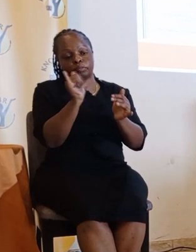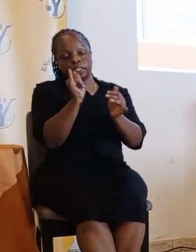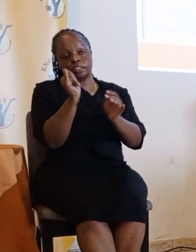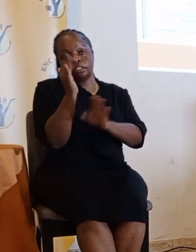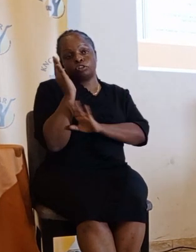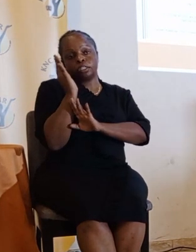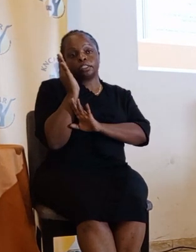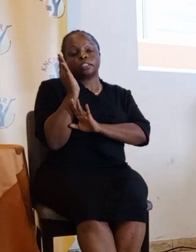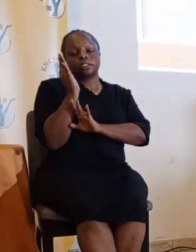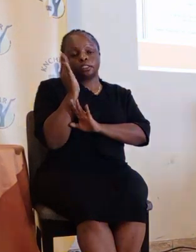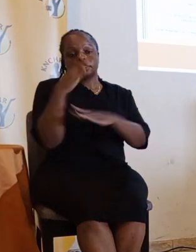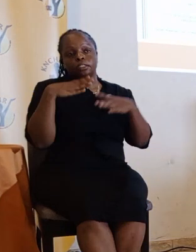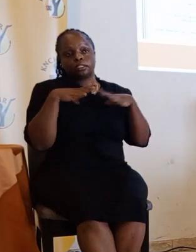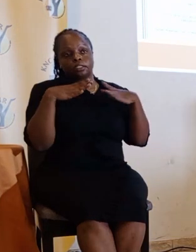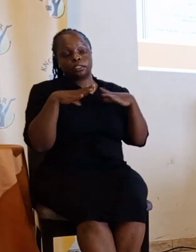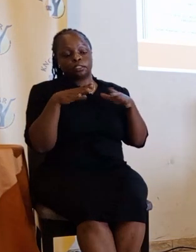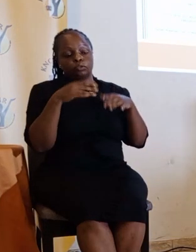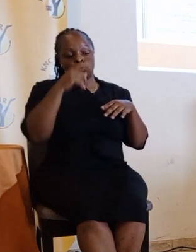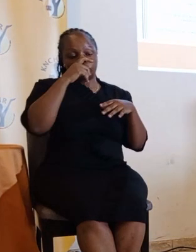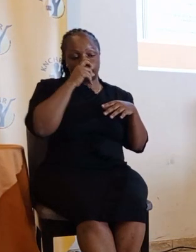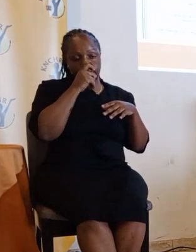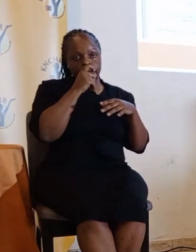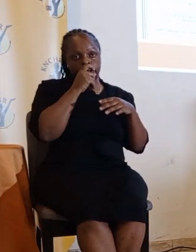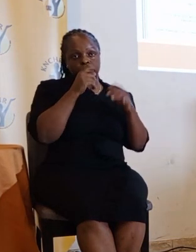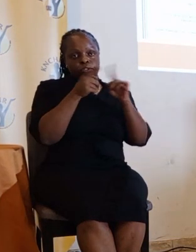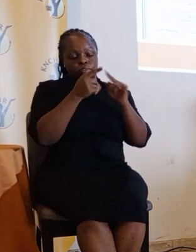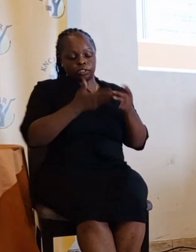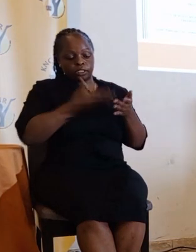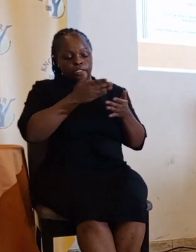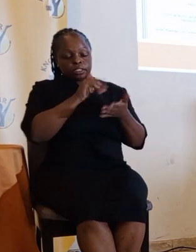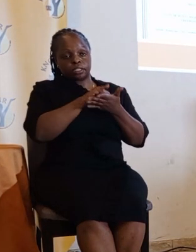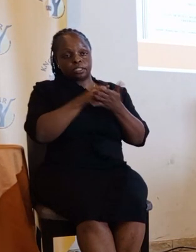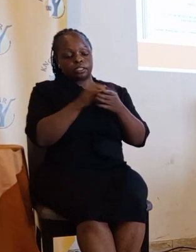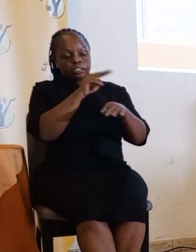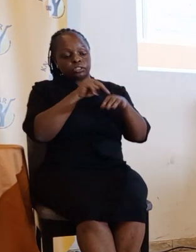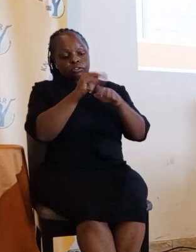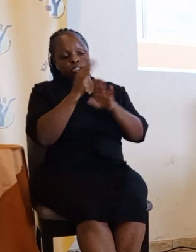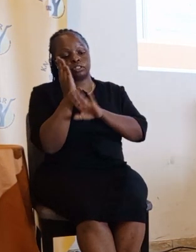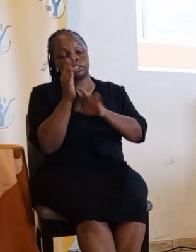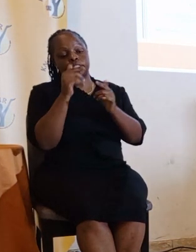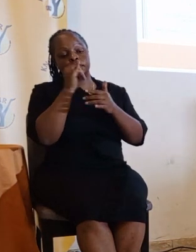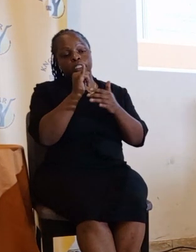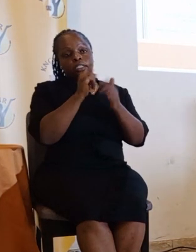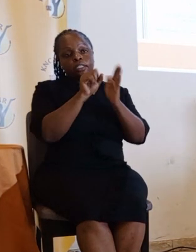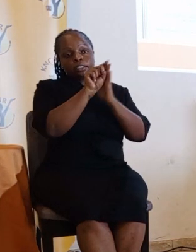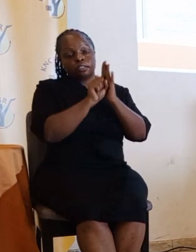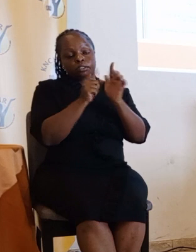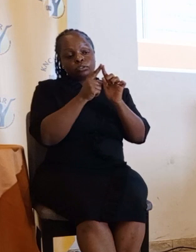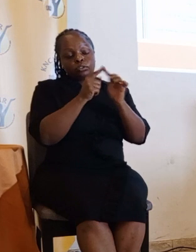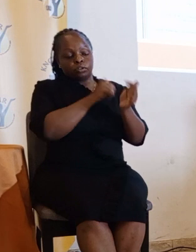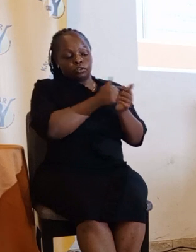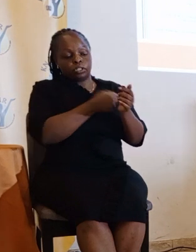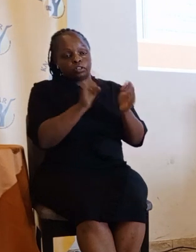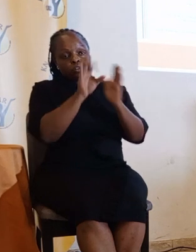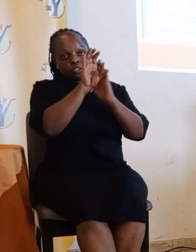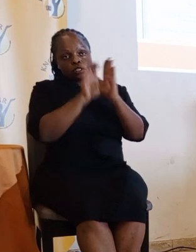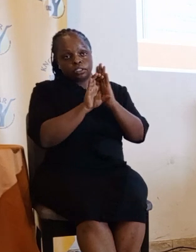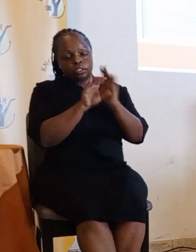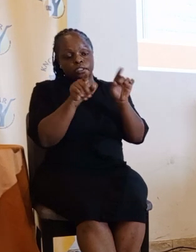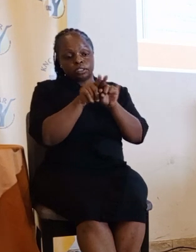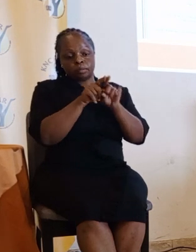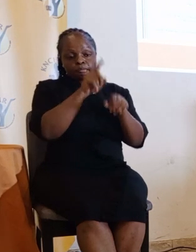security agencies. We wish to stress that national security is subject to the authority of the Constitution